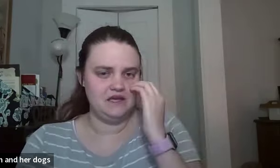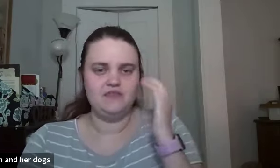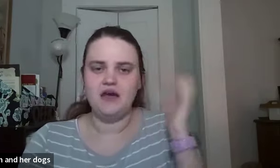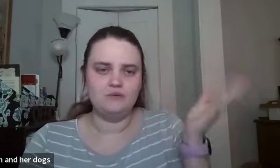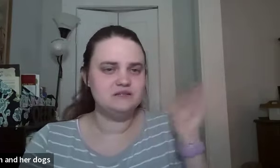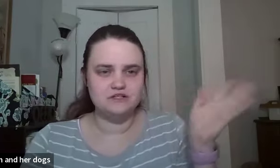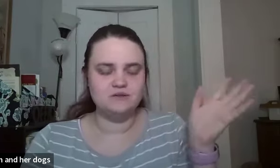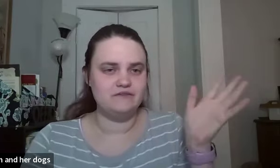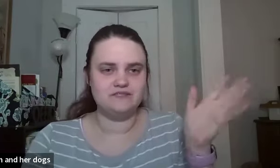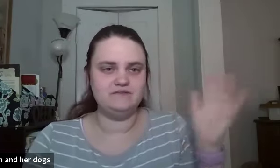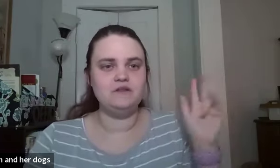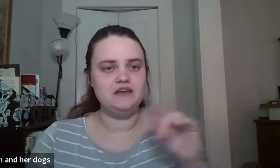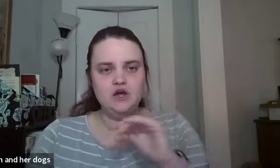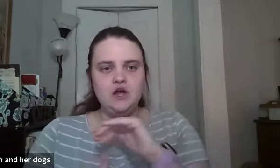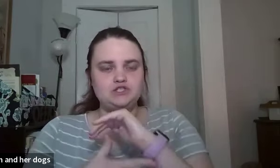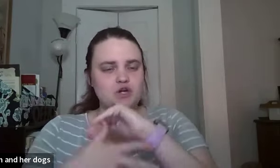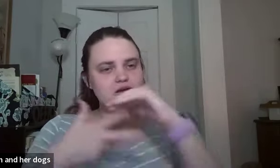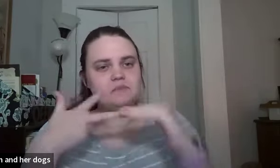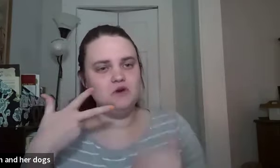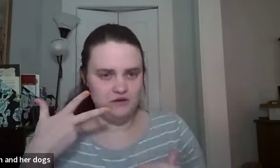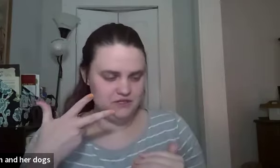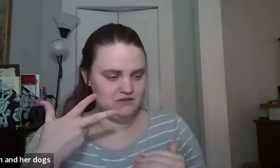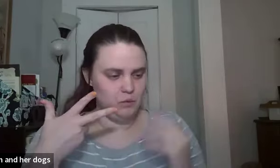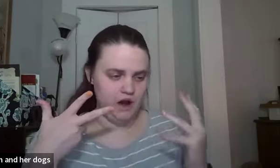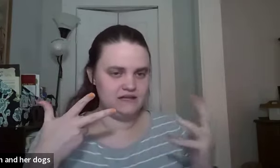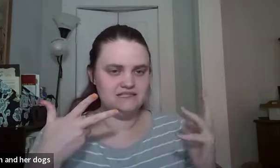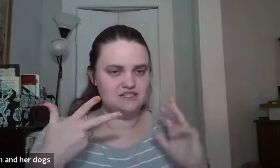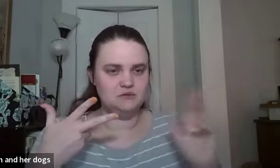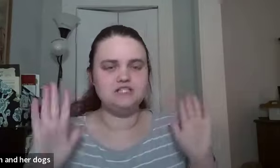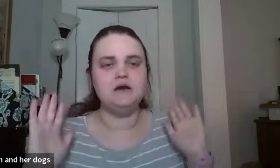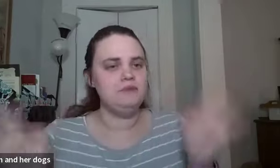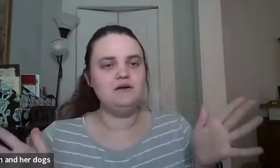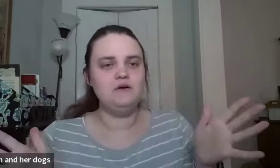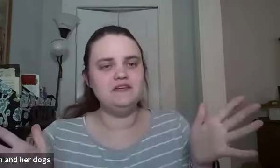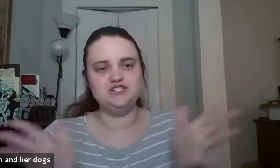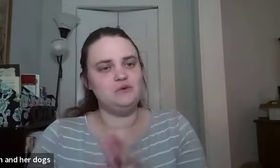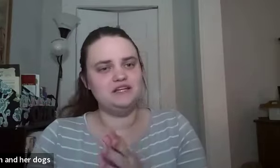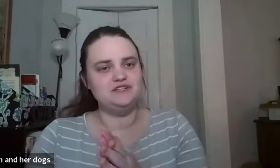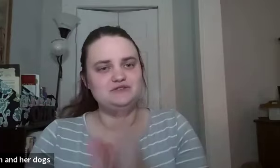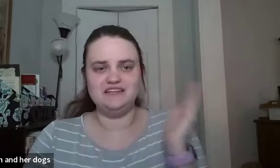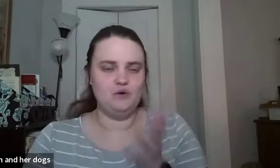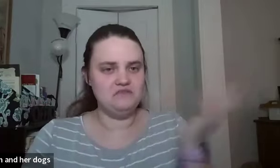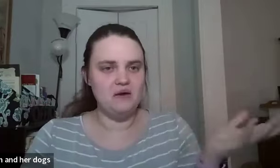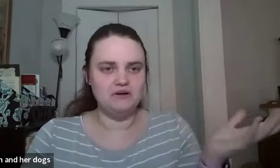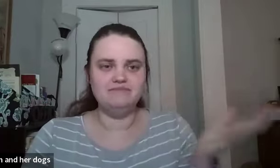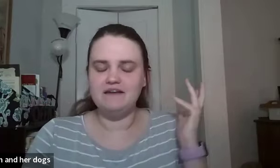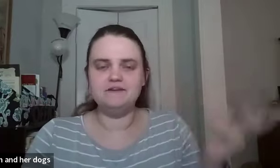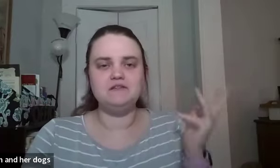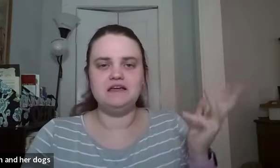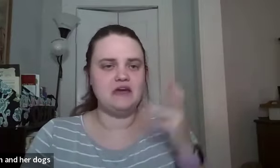Again, that one's a personal preference. If you're like trying to remember all three Y's is too much, pick one that you want to use and go with that one. I feel like that's